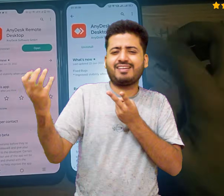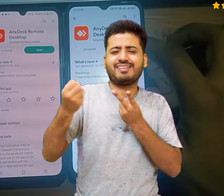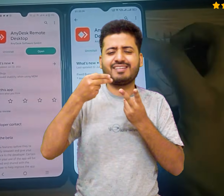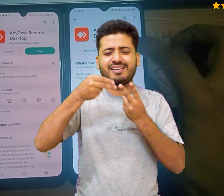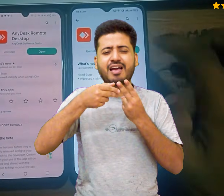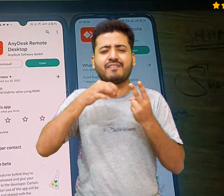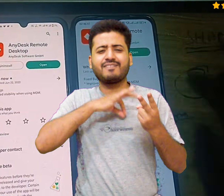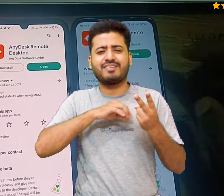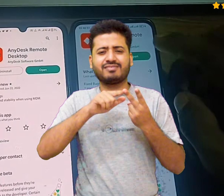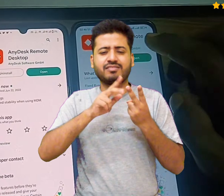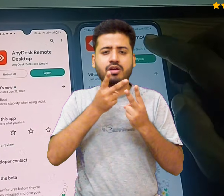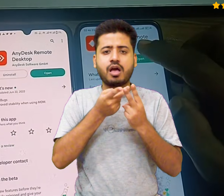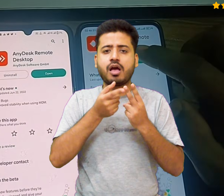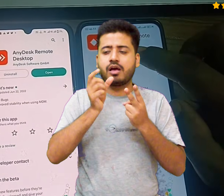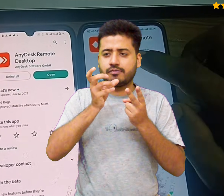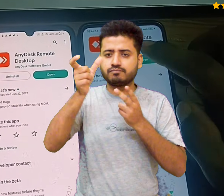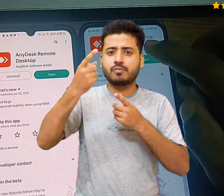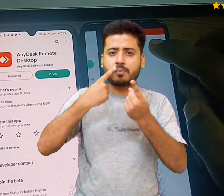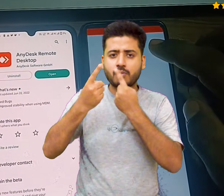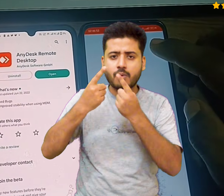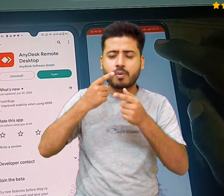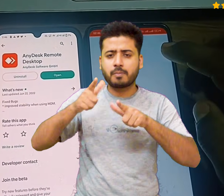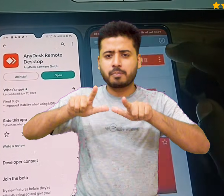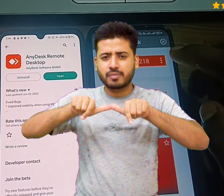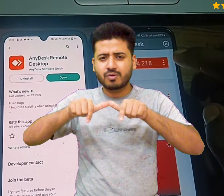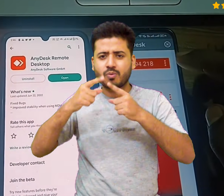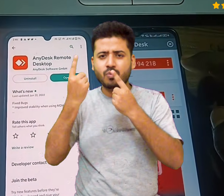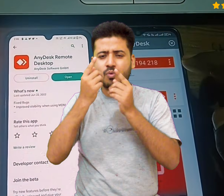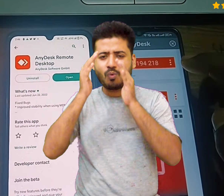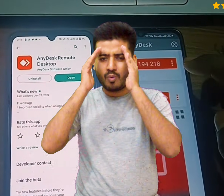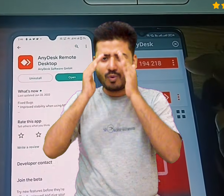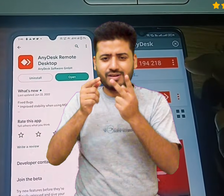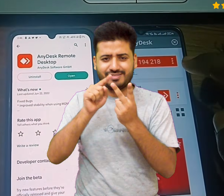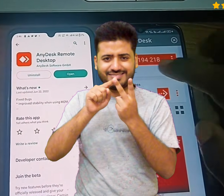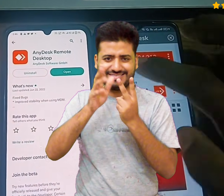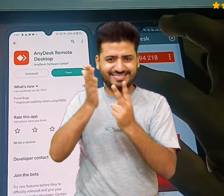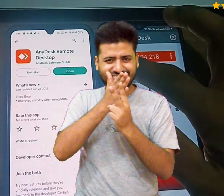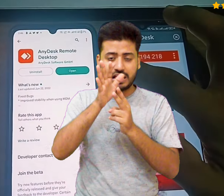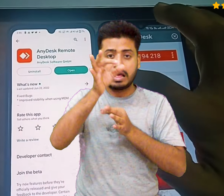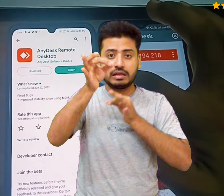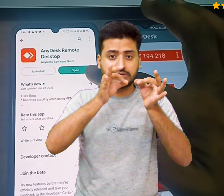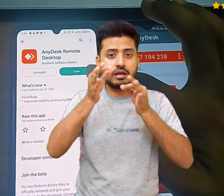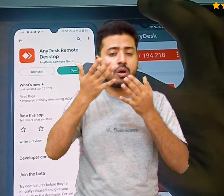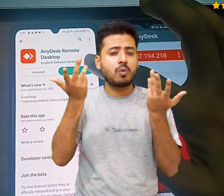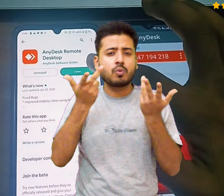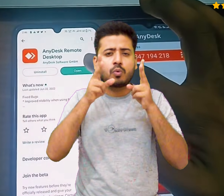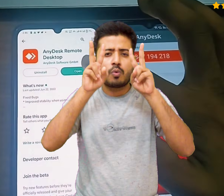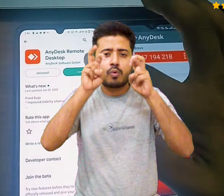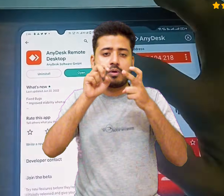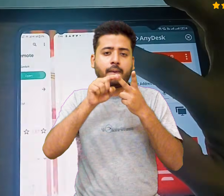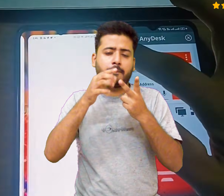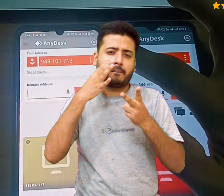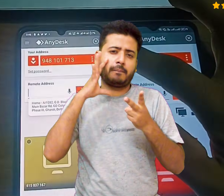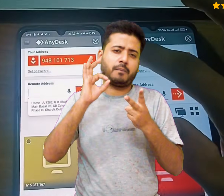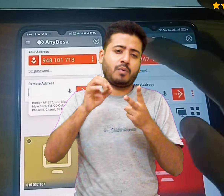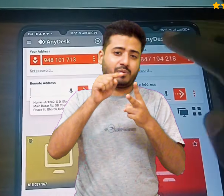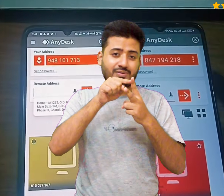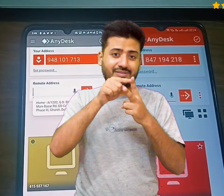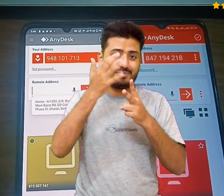purchases, or transfer money to their own accounts. Data theft. Hackers can access sensitive information stored on your phone or in